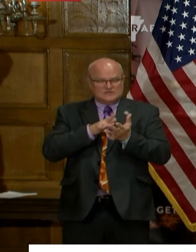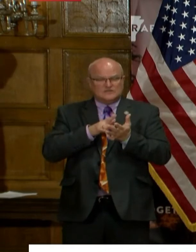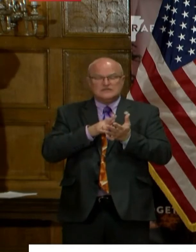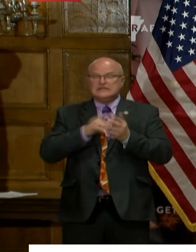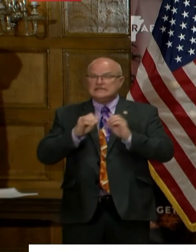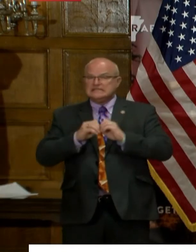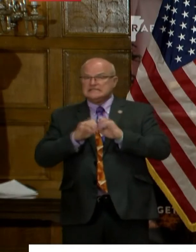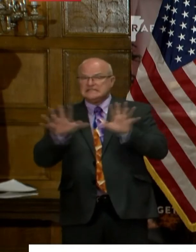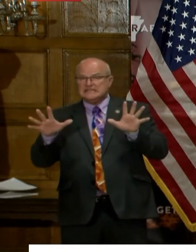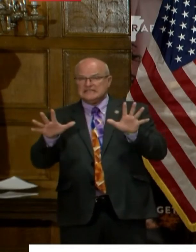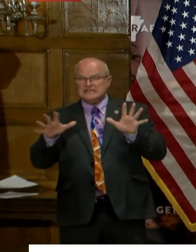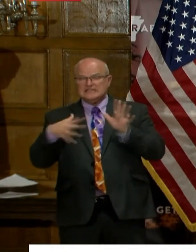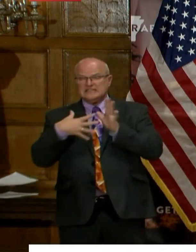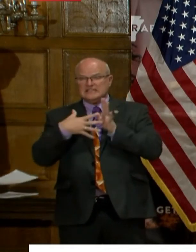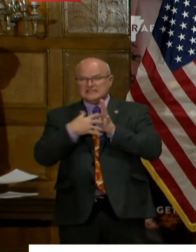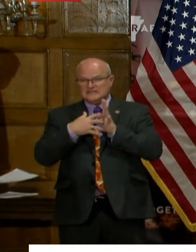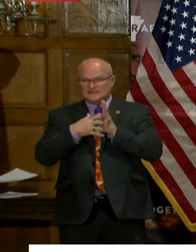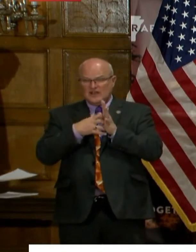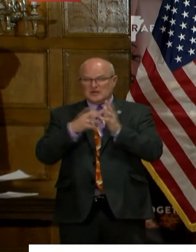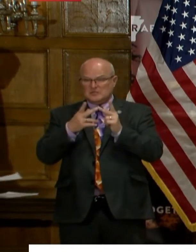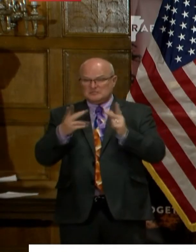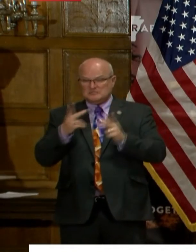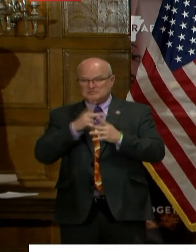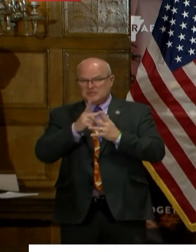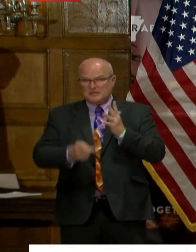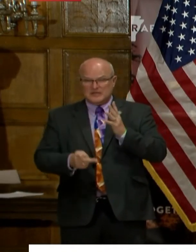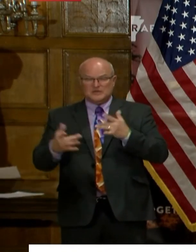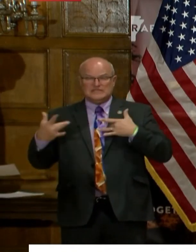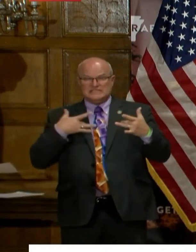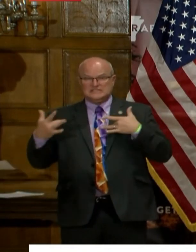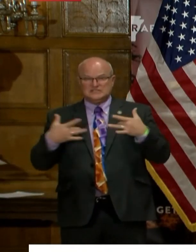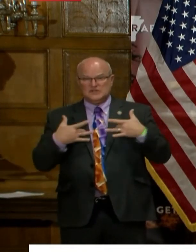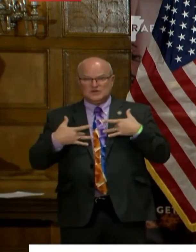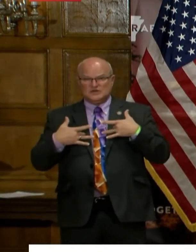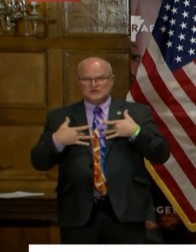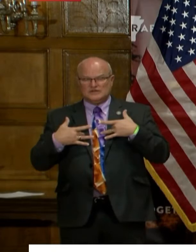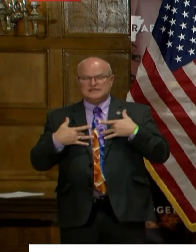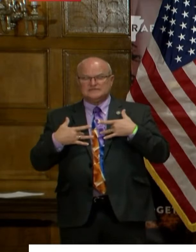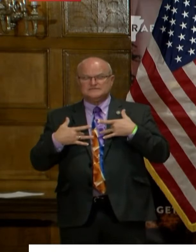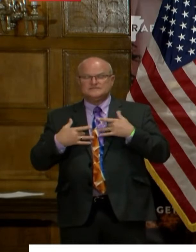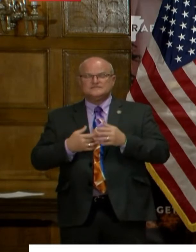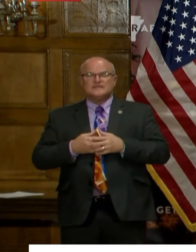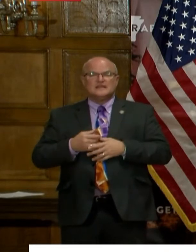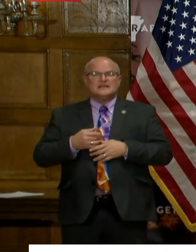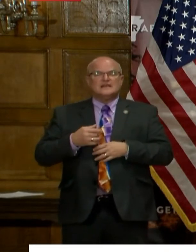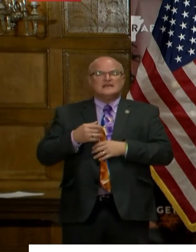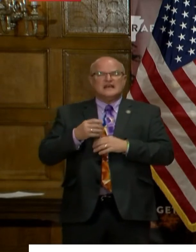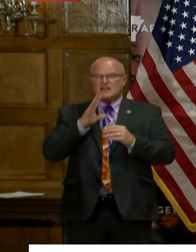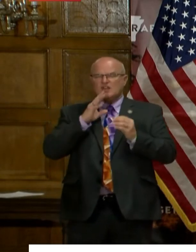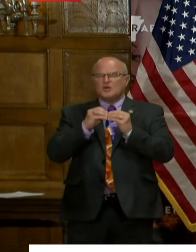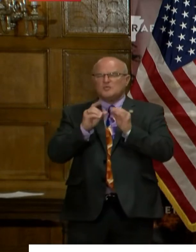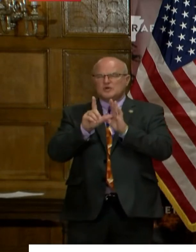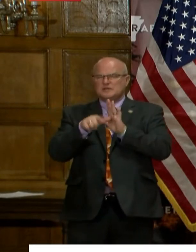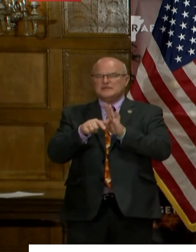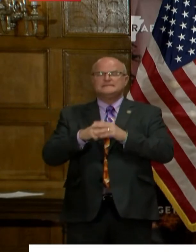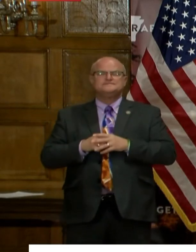clearly a vulnerable population and a population that we're concerned about, and I'll come back to that in a minute. We